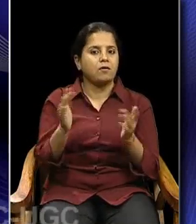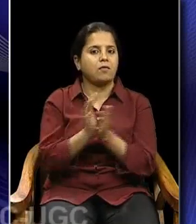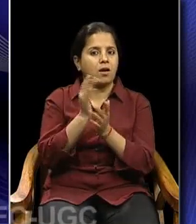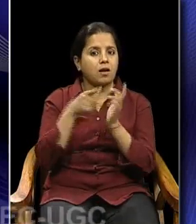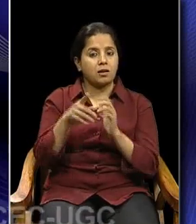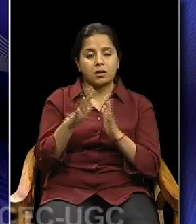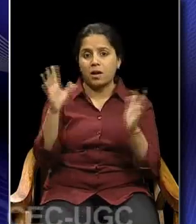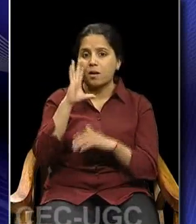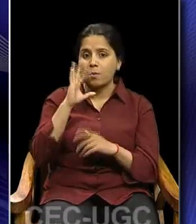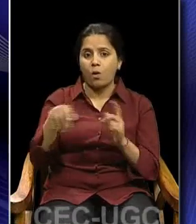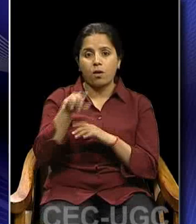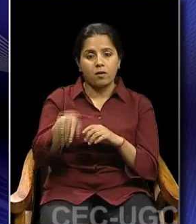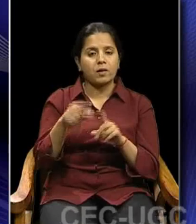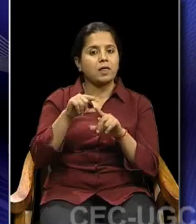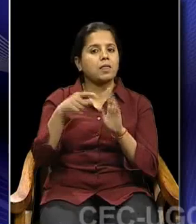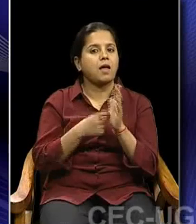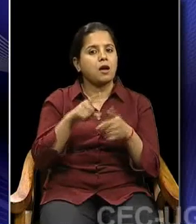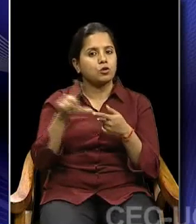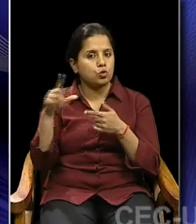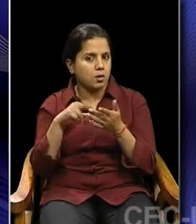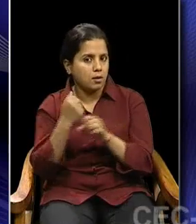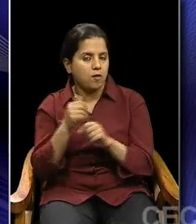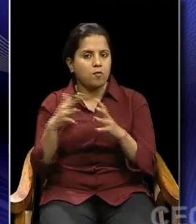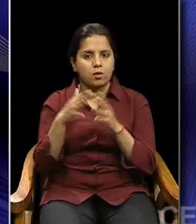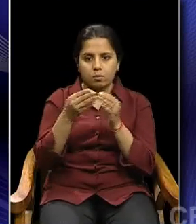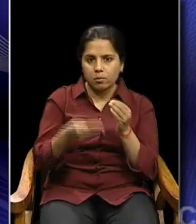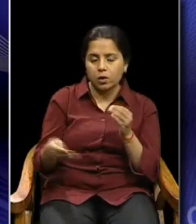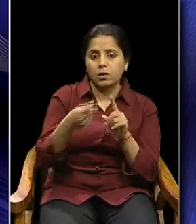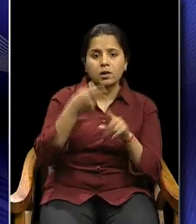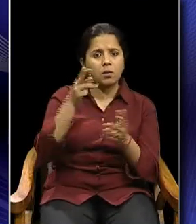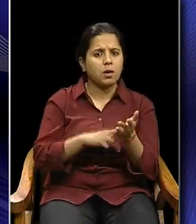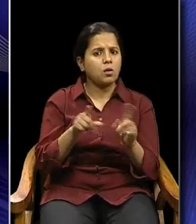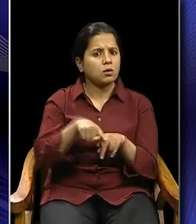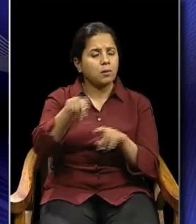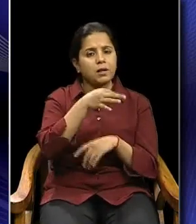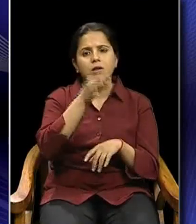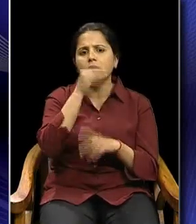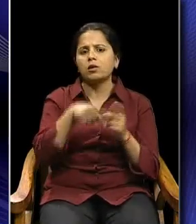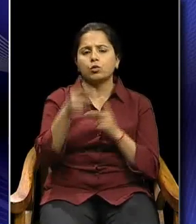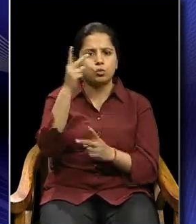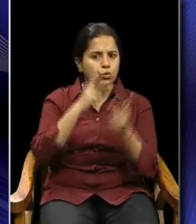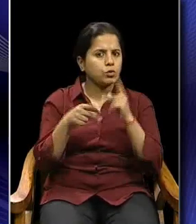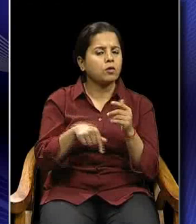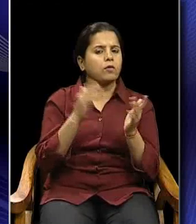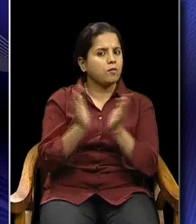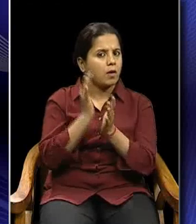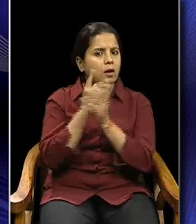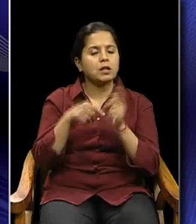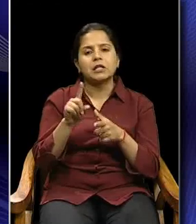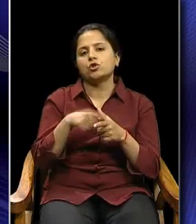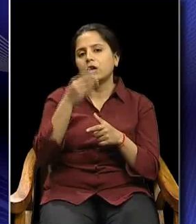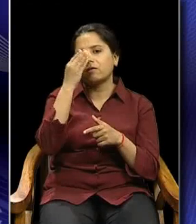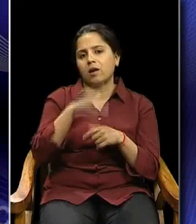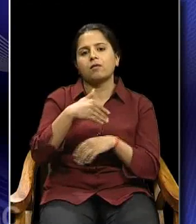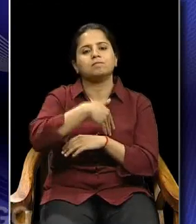carnival is celebrated at Darjeeling in West Bengal. In Tamil Nadu as well, tea festival and tourism festival is organized together in January, and